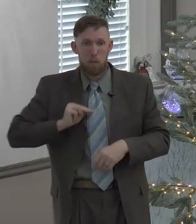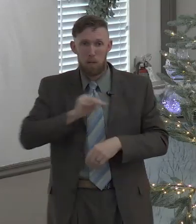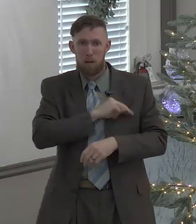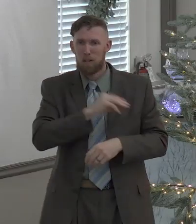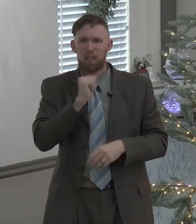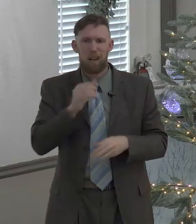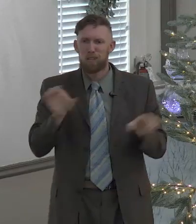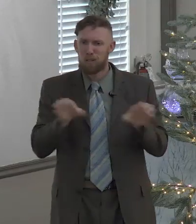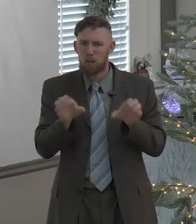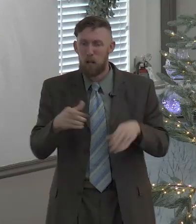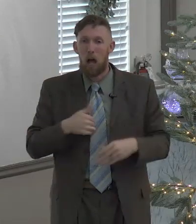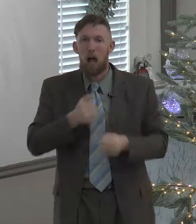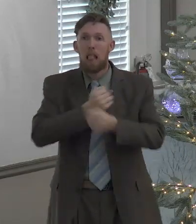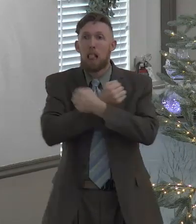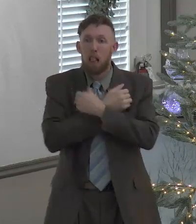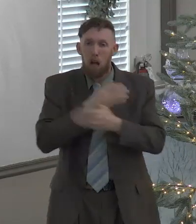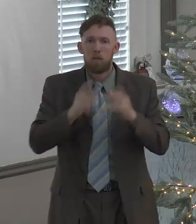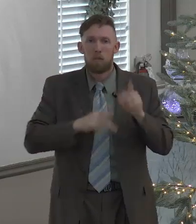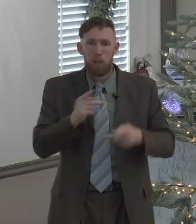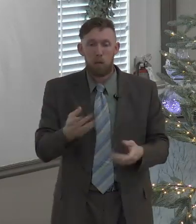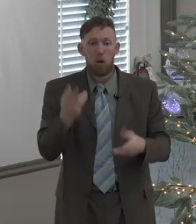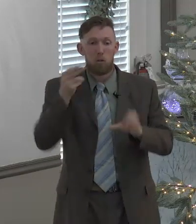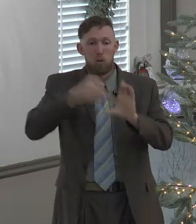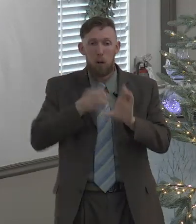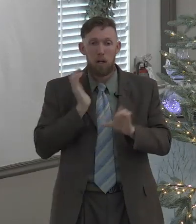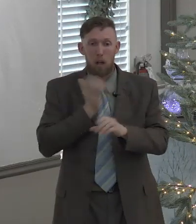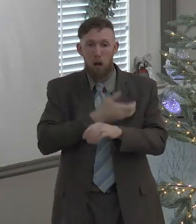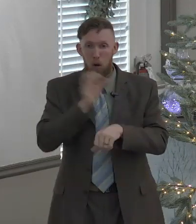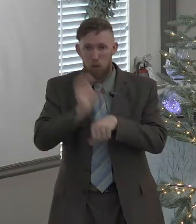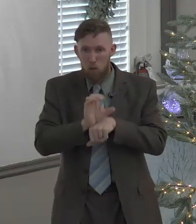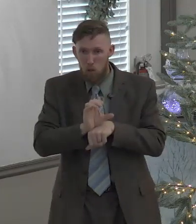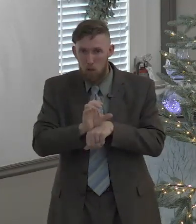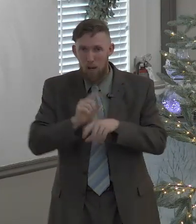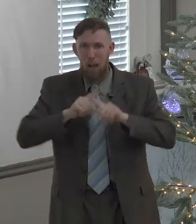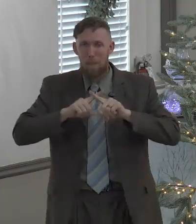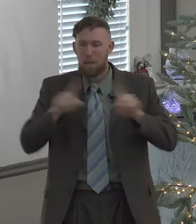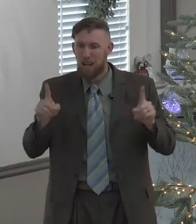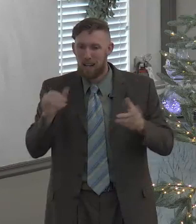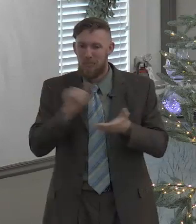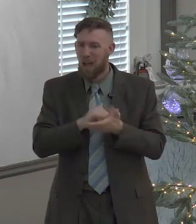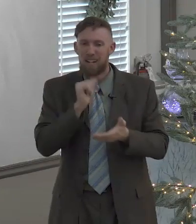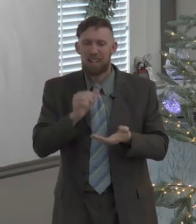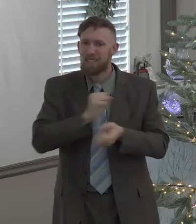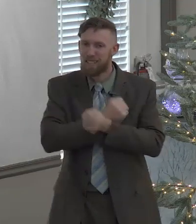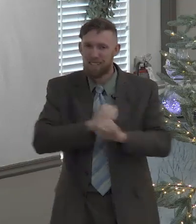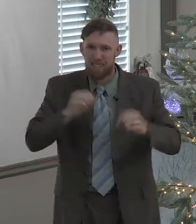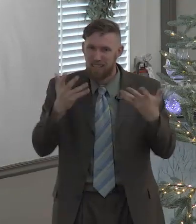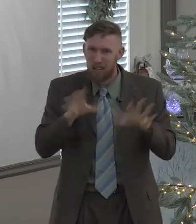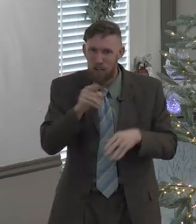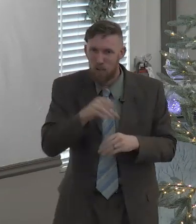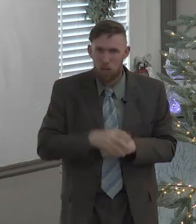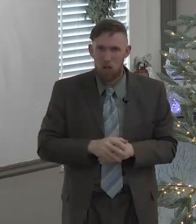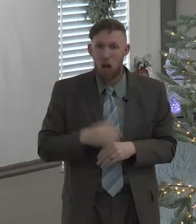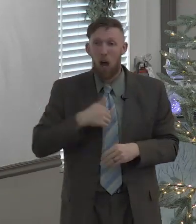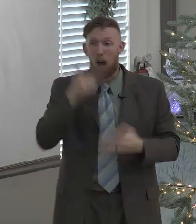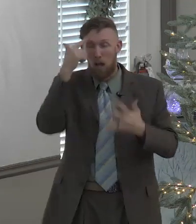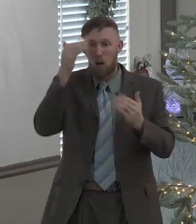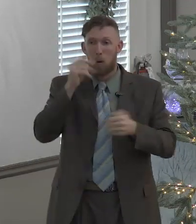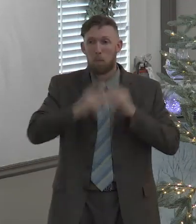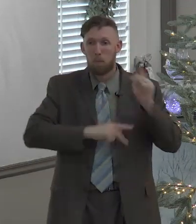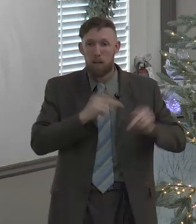And coming to church membership doesn't do it. And listen, I love having people join the church. I hope people join the church today.